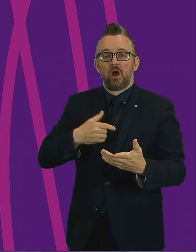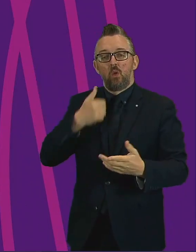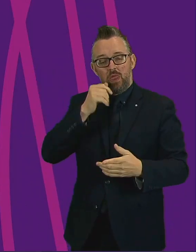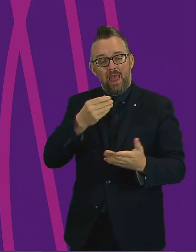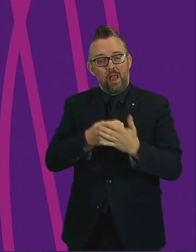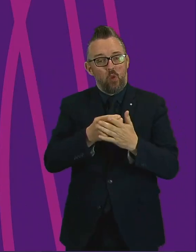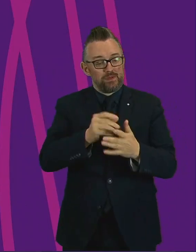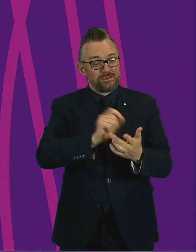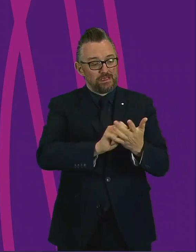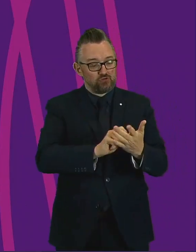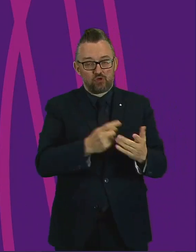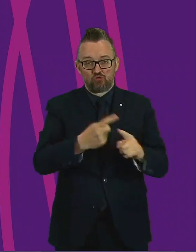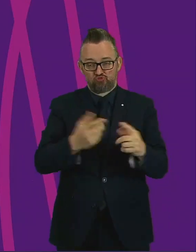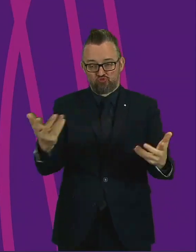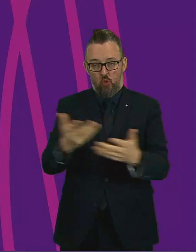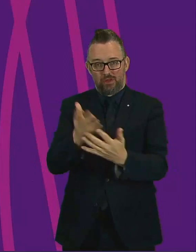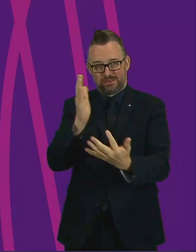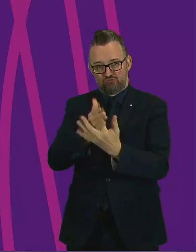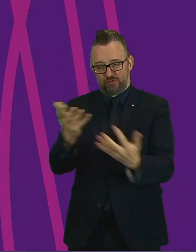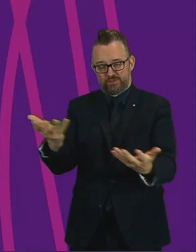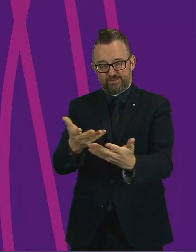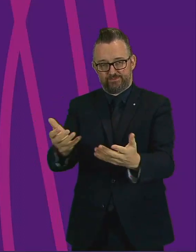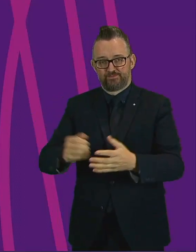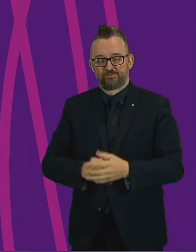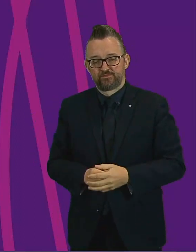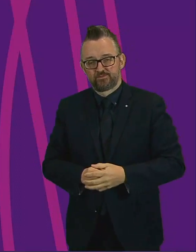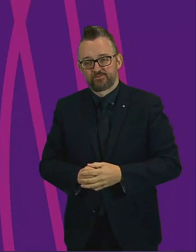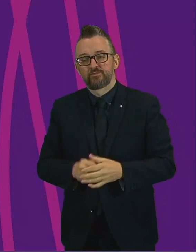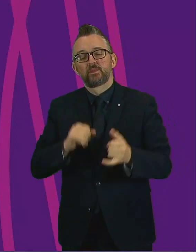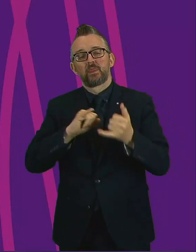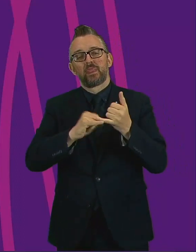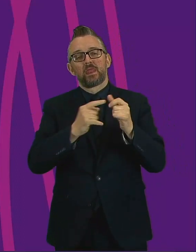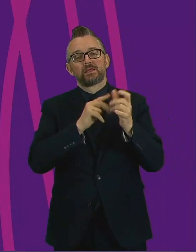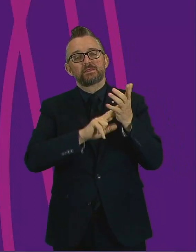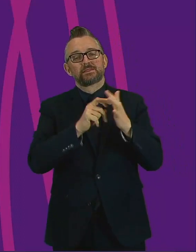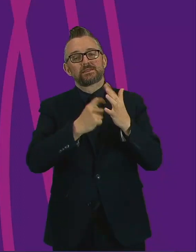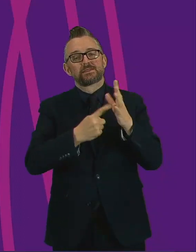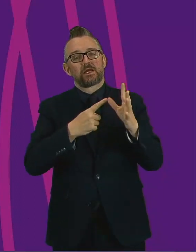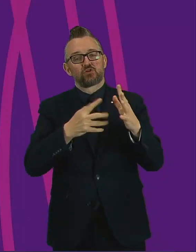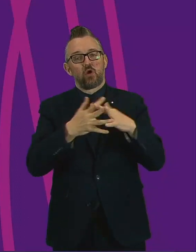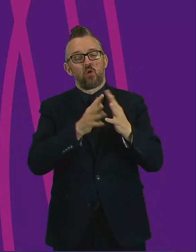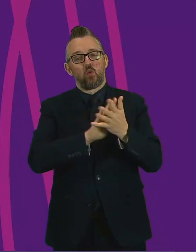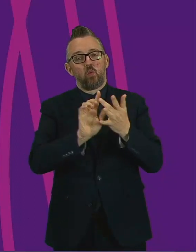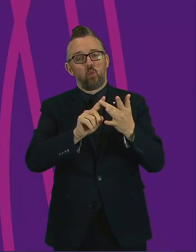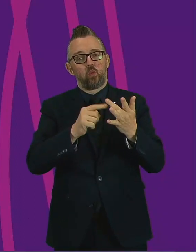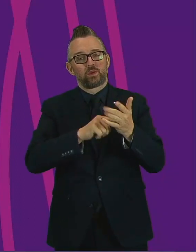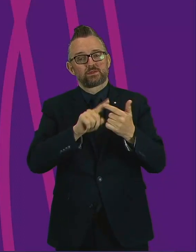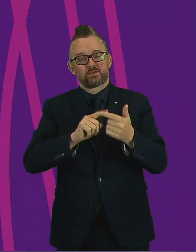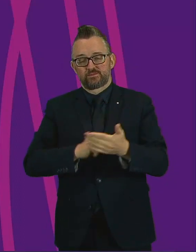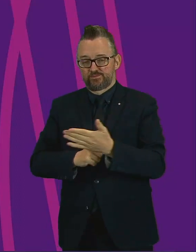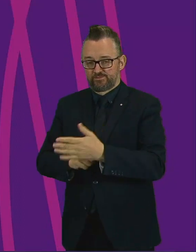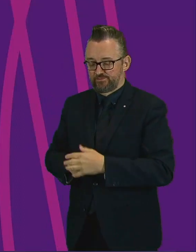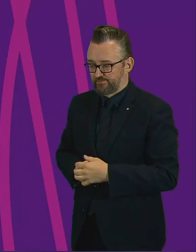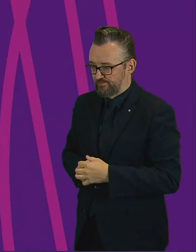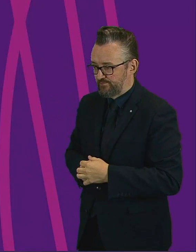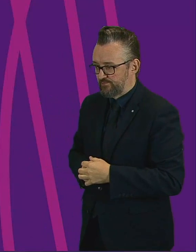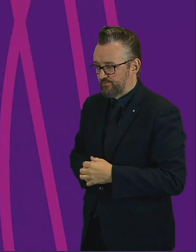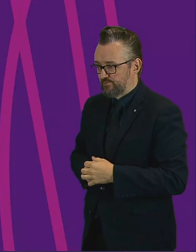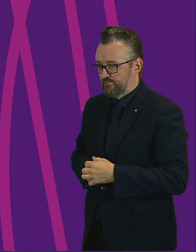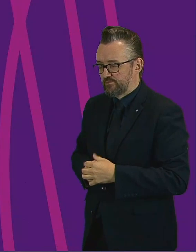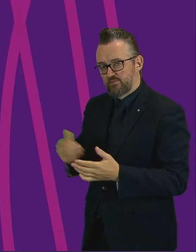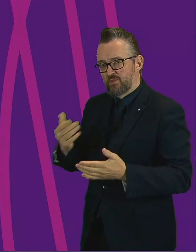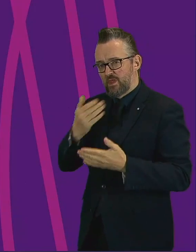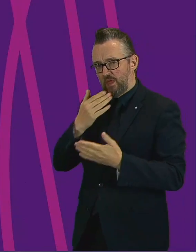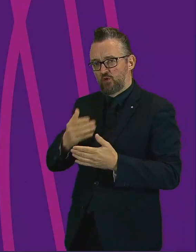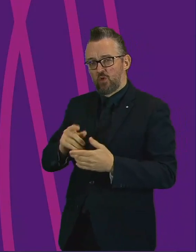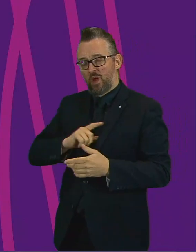have further discussions with the member. Sandra White to be followed by Maurice Corrie. Thank you very much, Presiding Officer. At this time, many parents